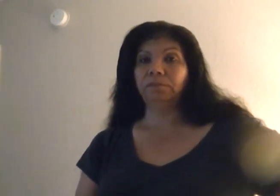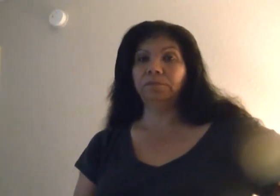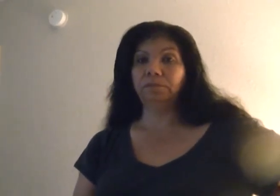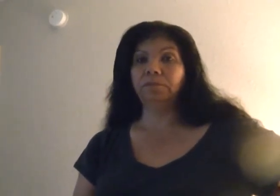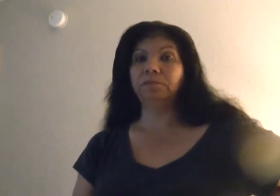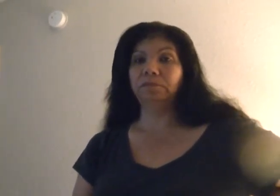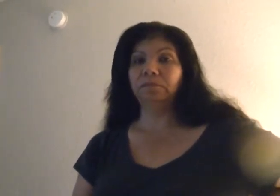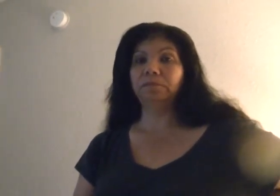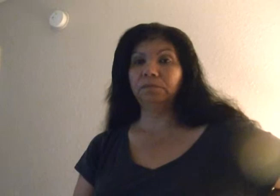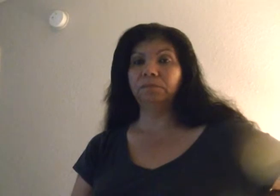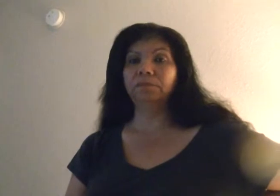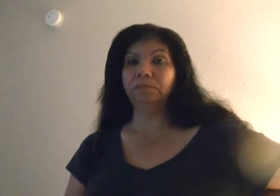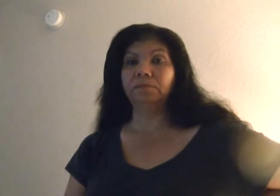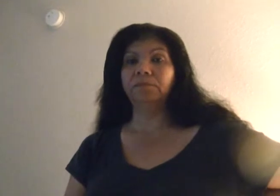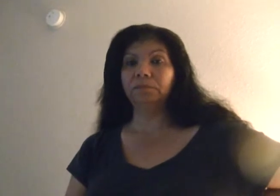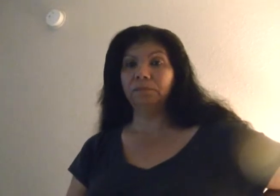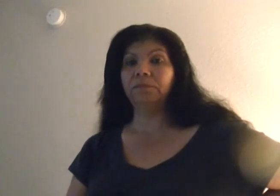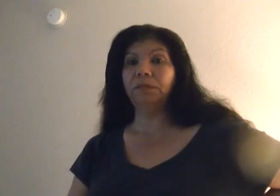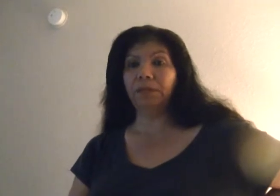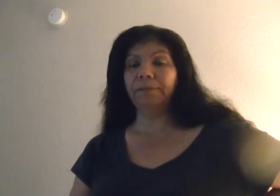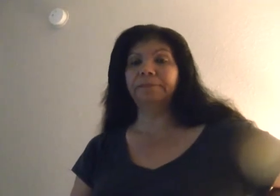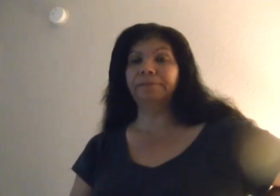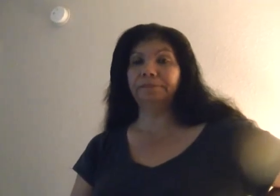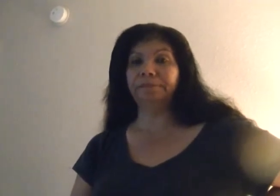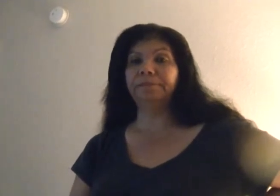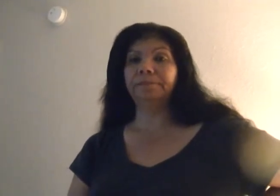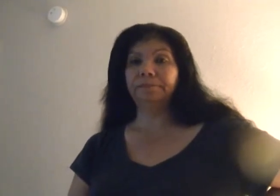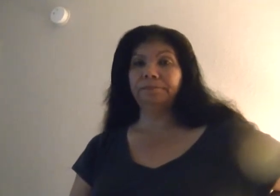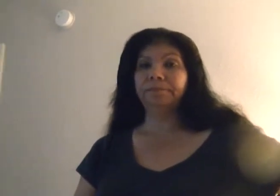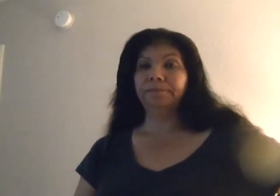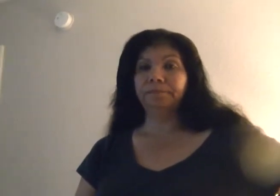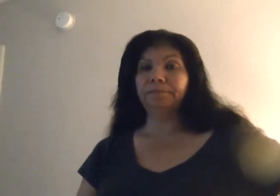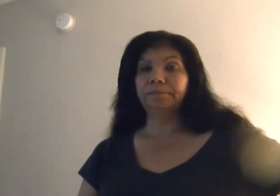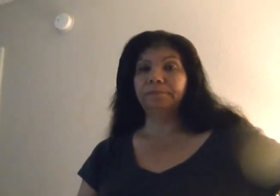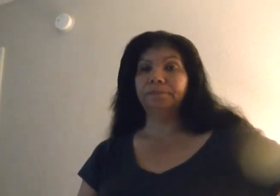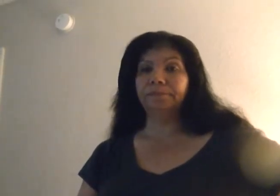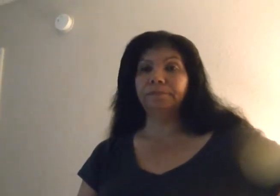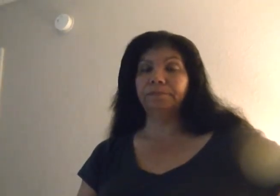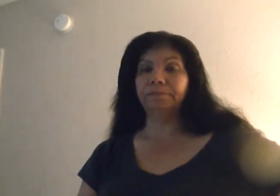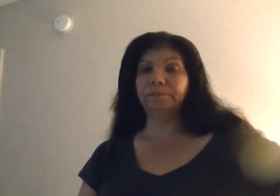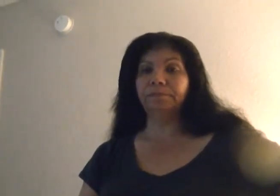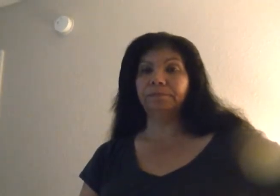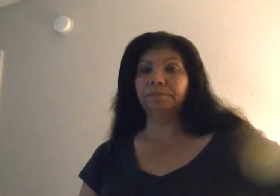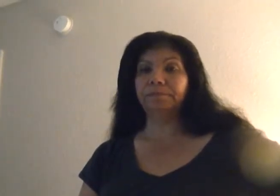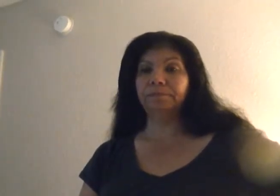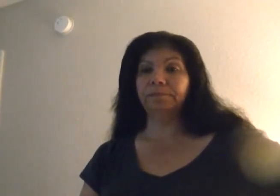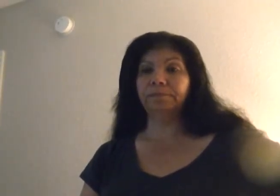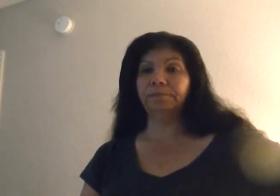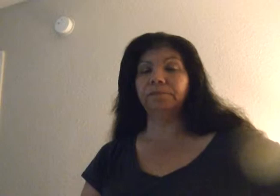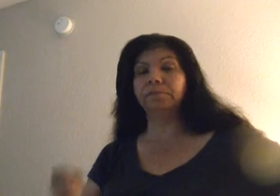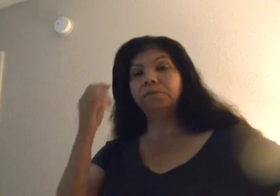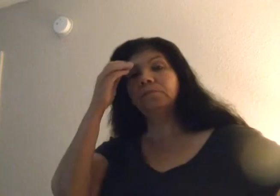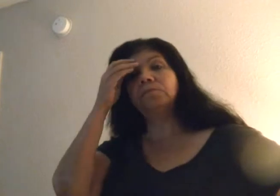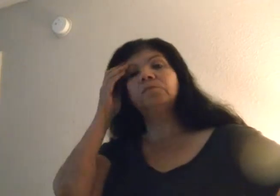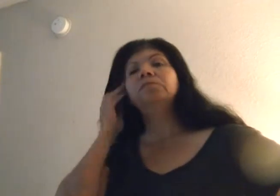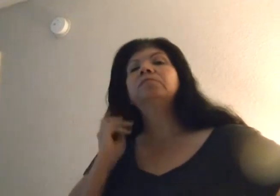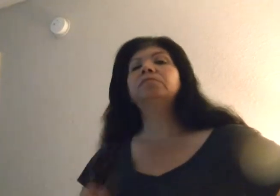inside. If we can keep obedient true to that unction on the inside, the Bible says that truly the love of